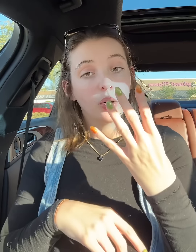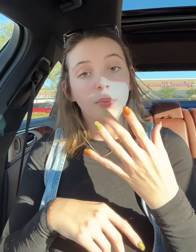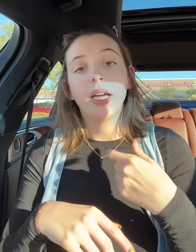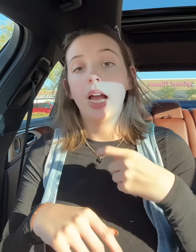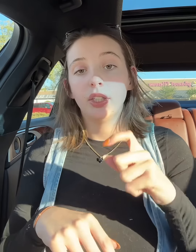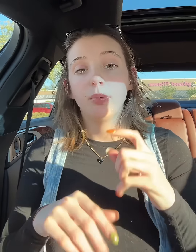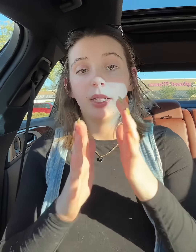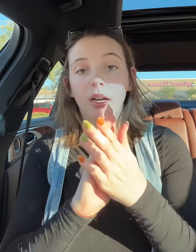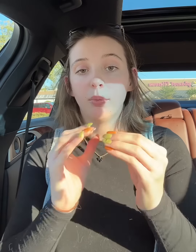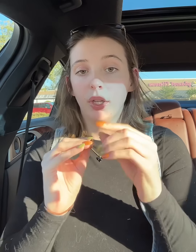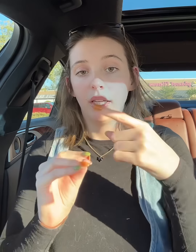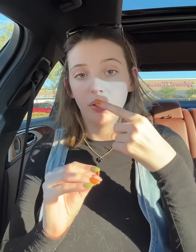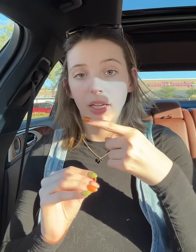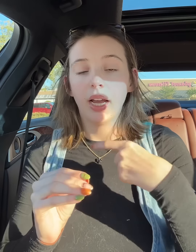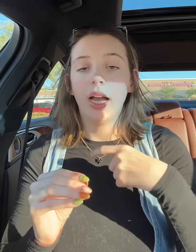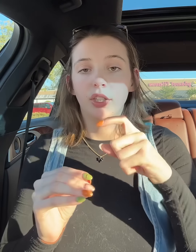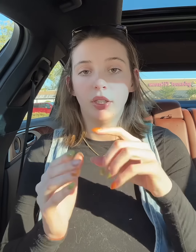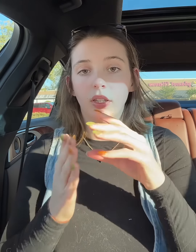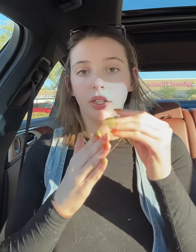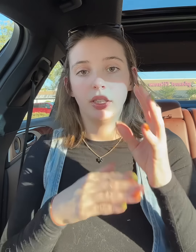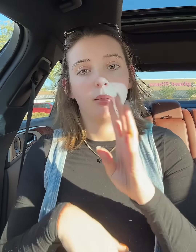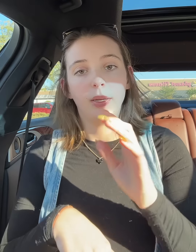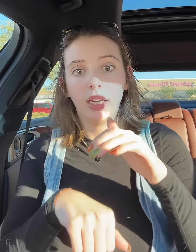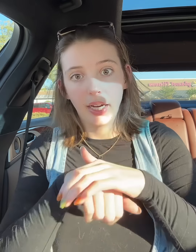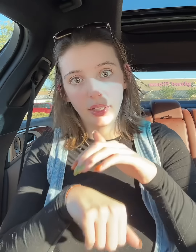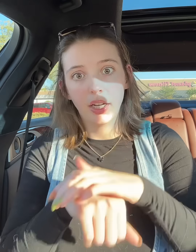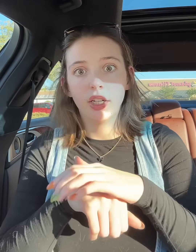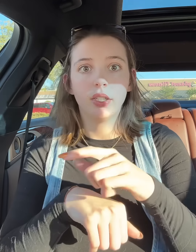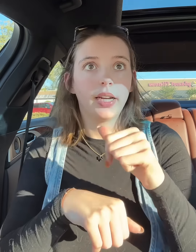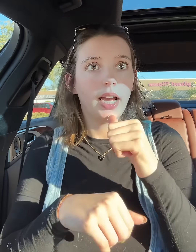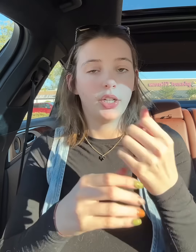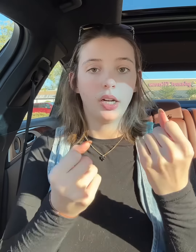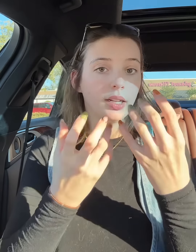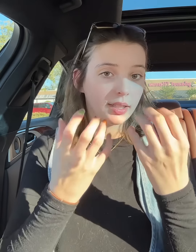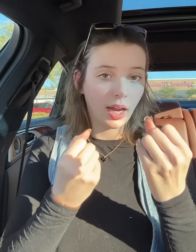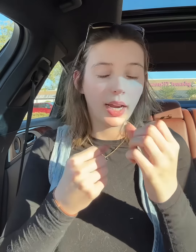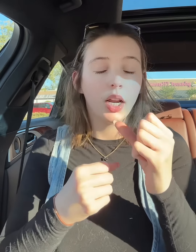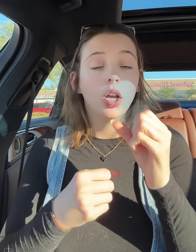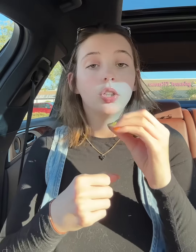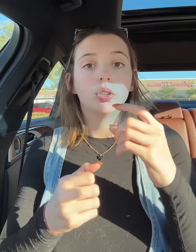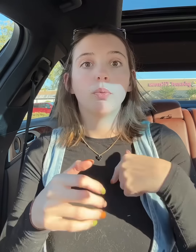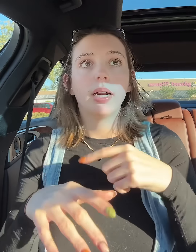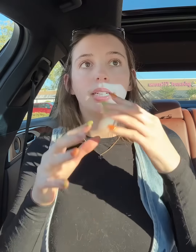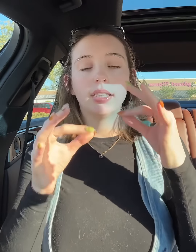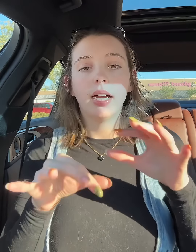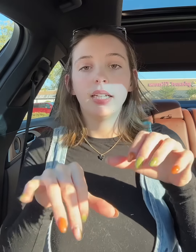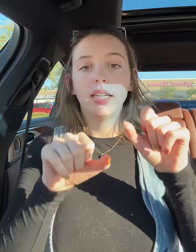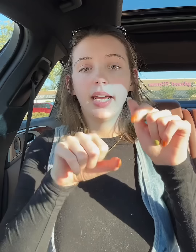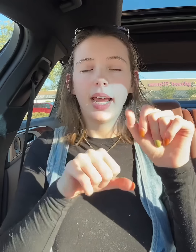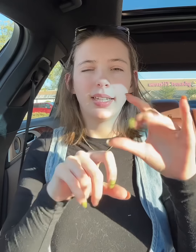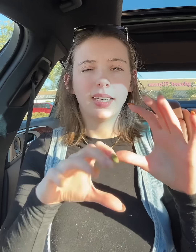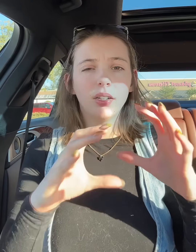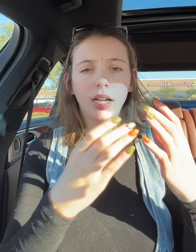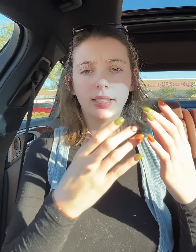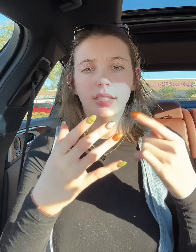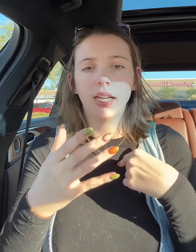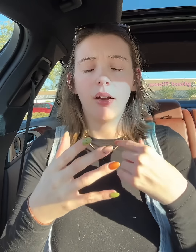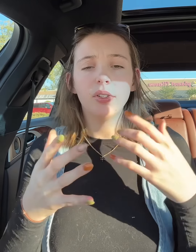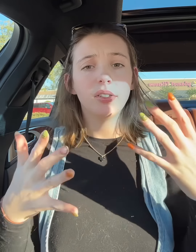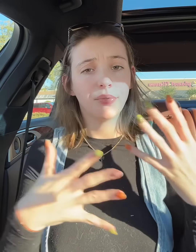me I should become more hearing, I should learn to speak English, like I shouldn't sign. So when I decided to take ASL classes, I was